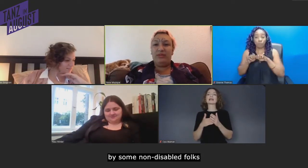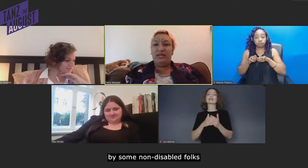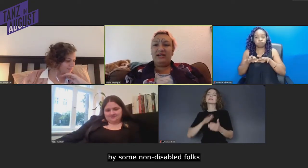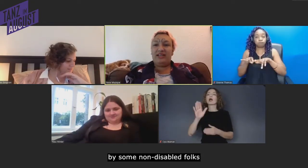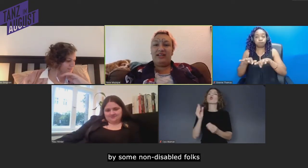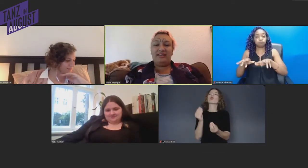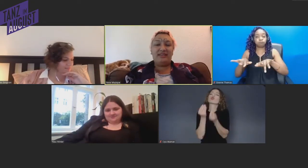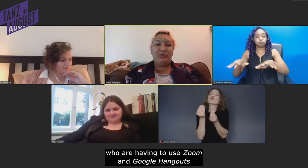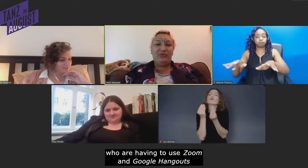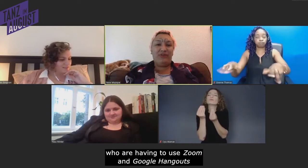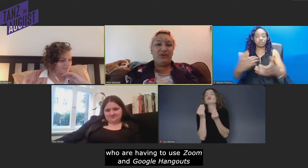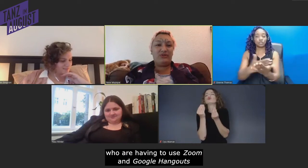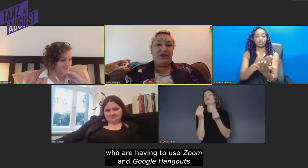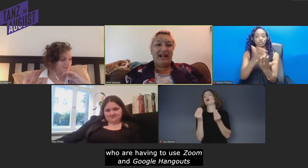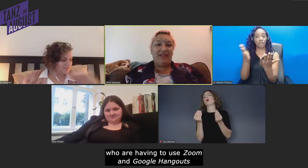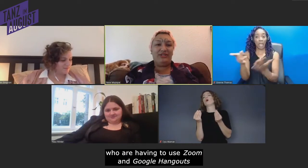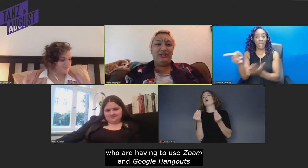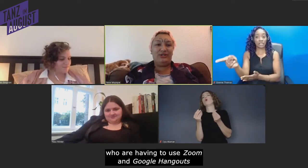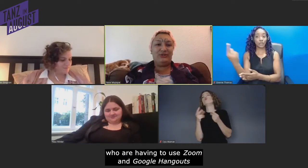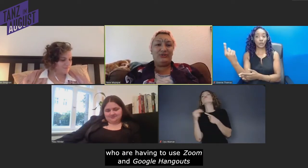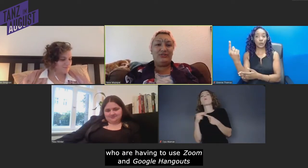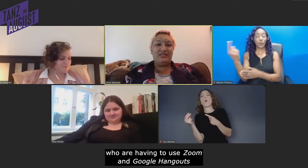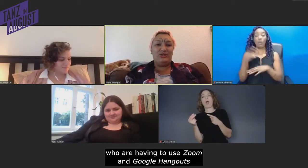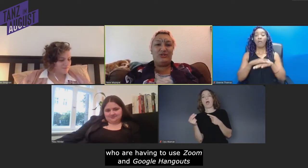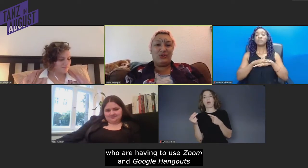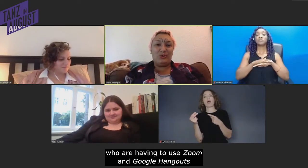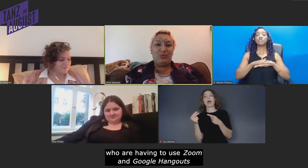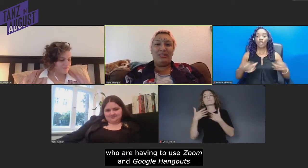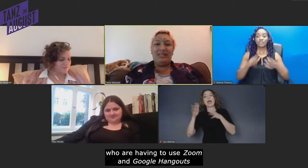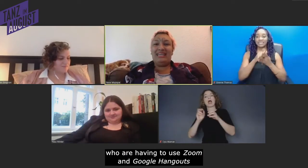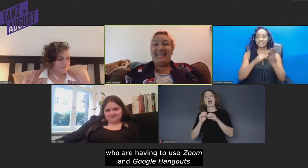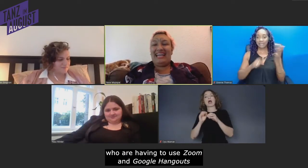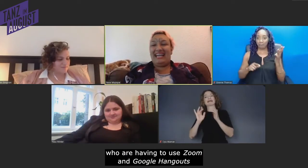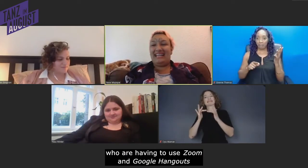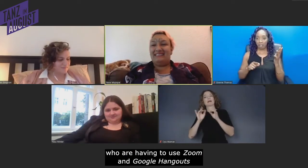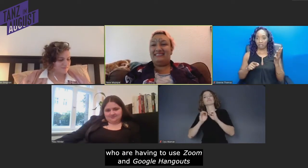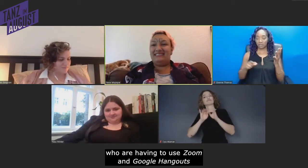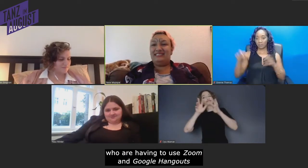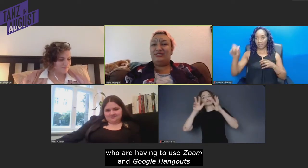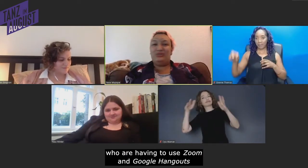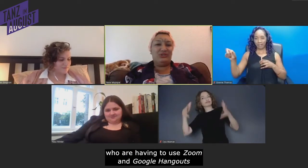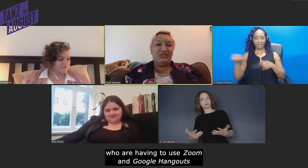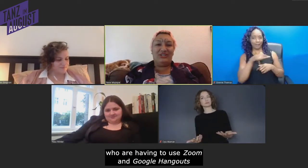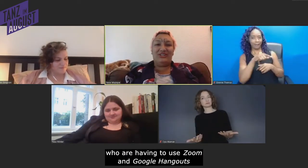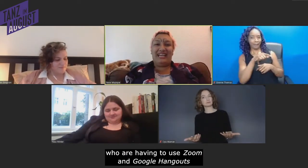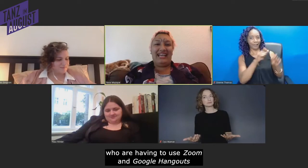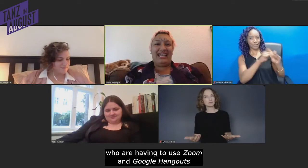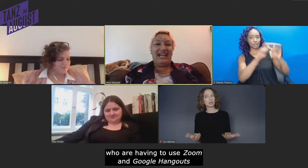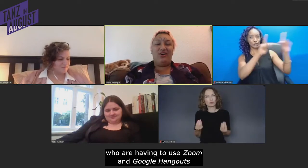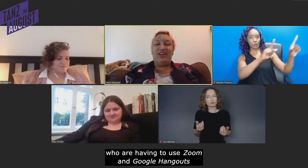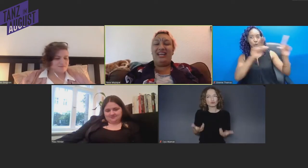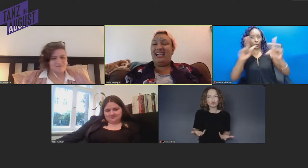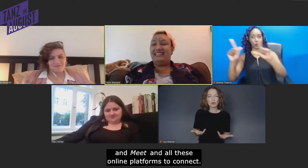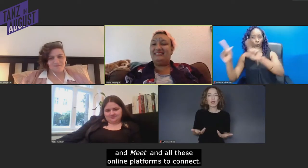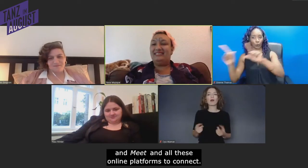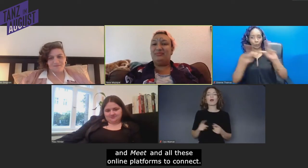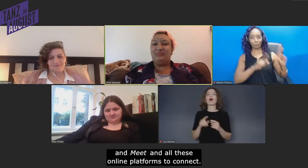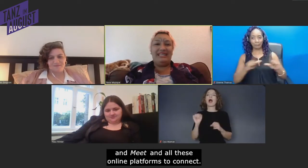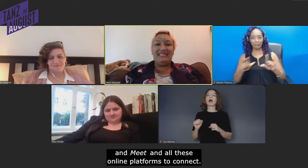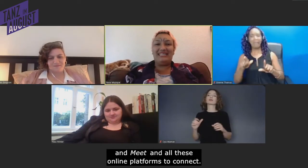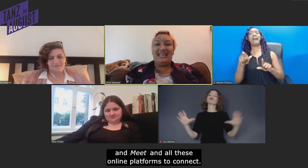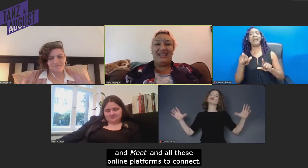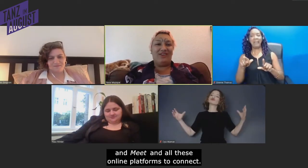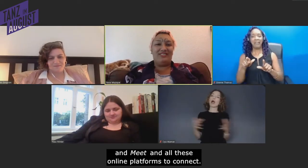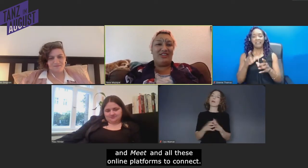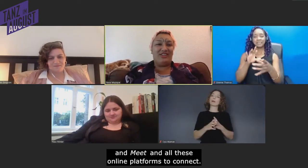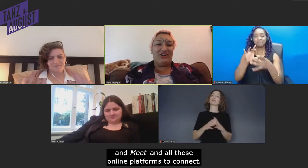some non-disabled folks who are having to use Zoom and Google Hangout and Meet